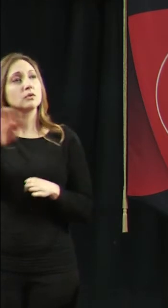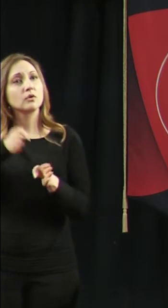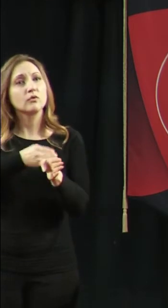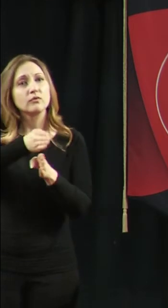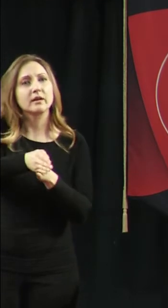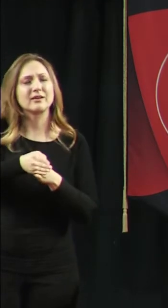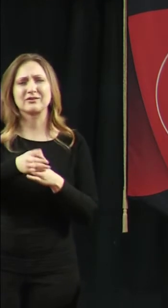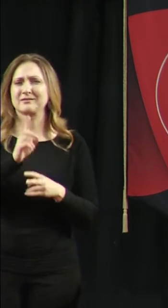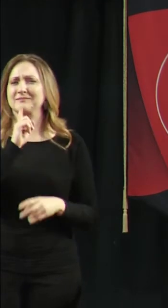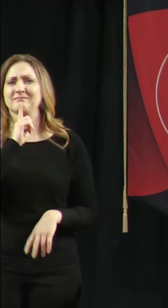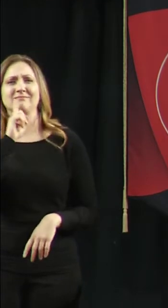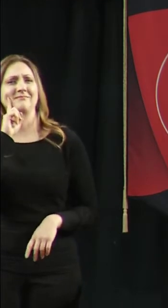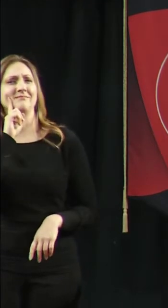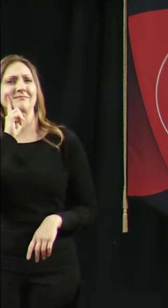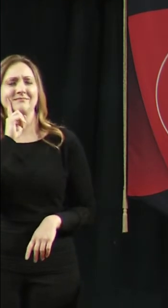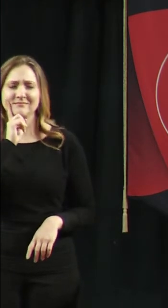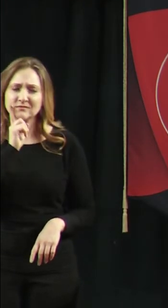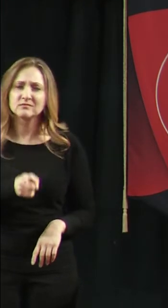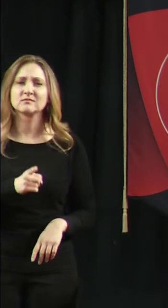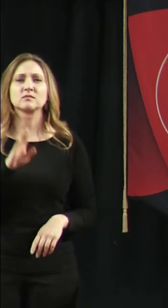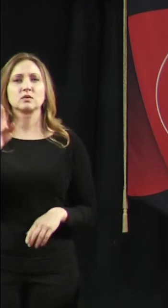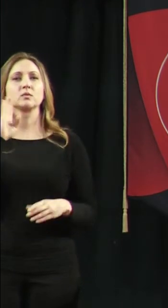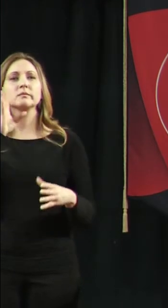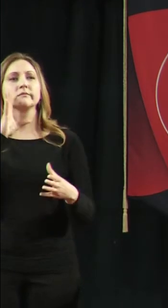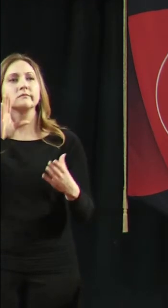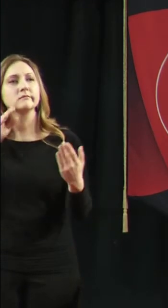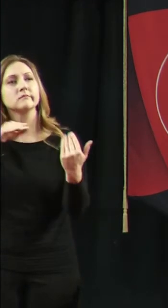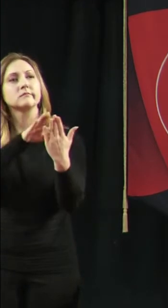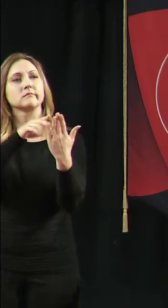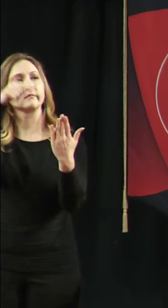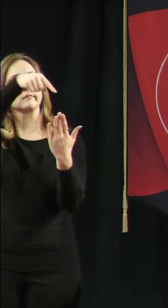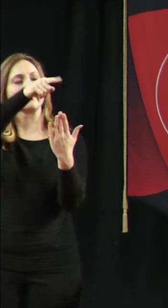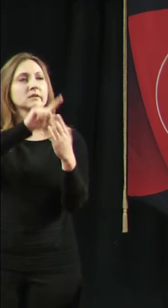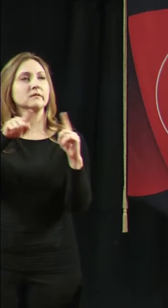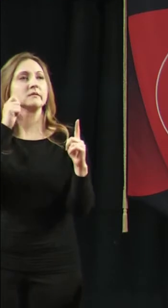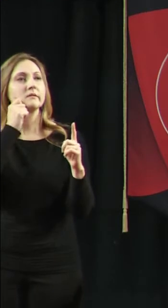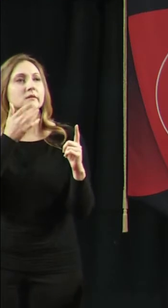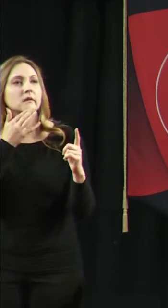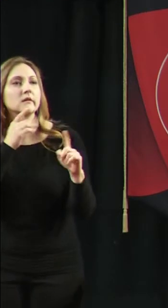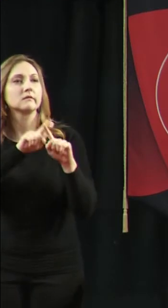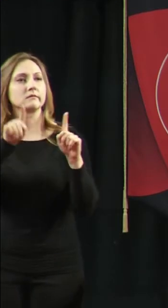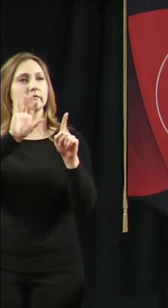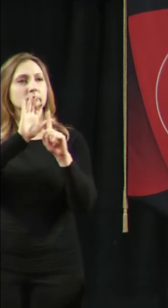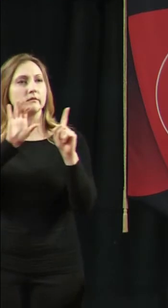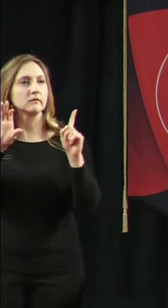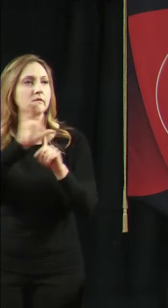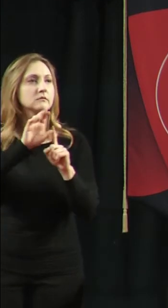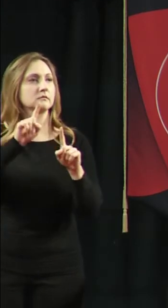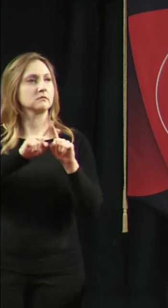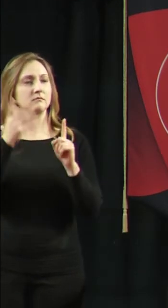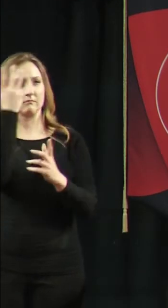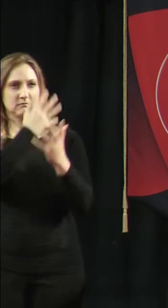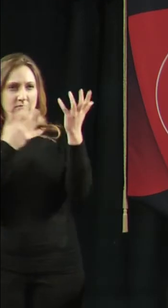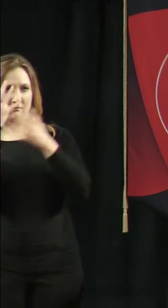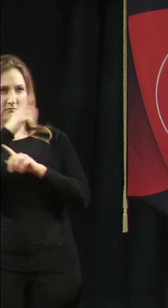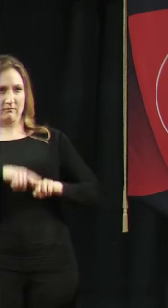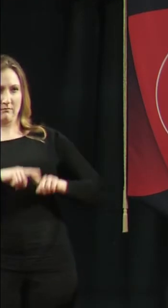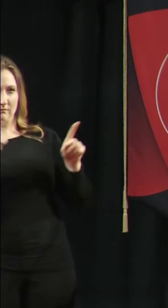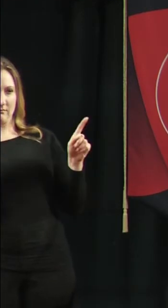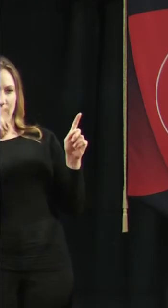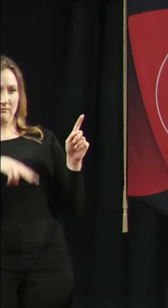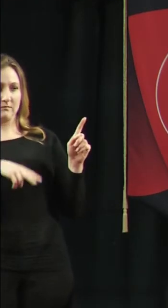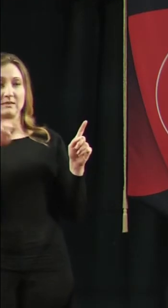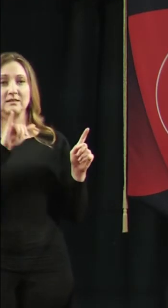will no doubt encounter people of different races, different cultures, different faiths, and